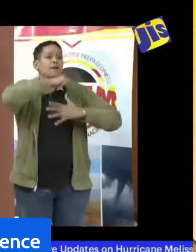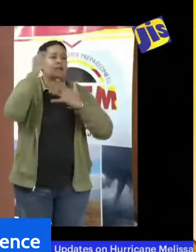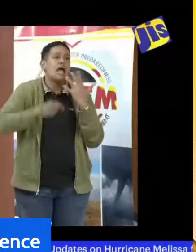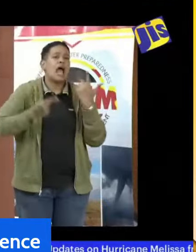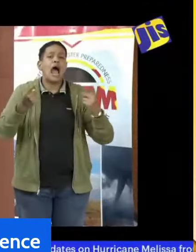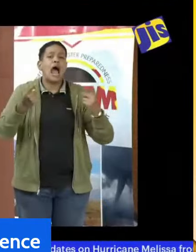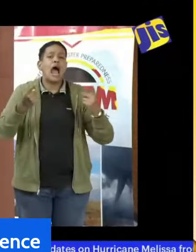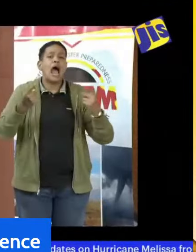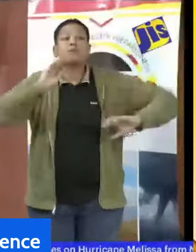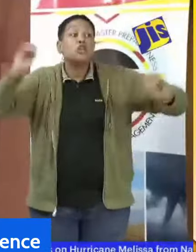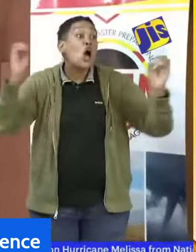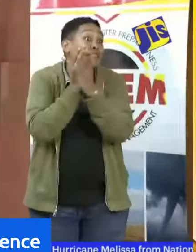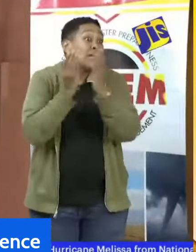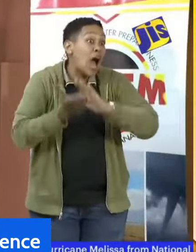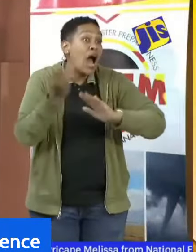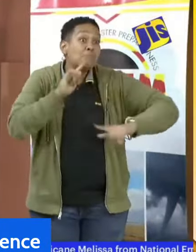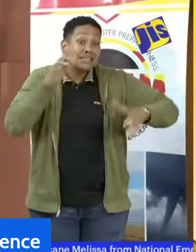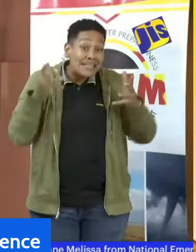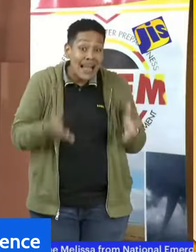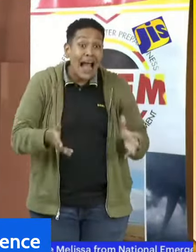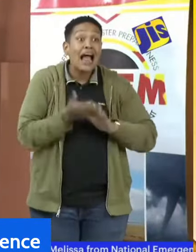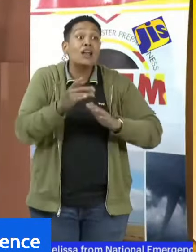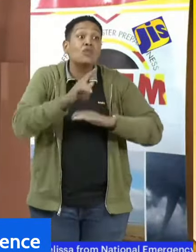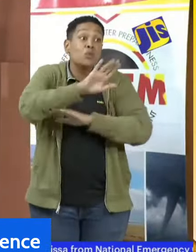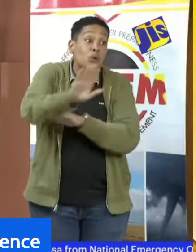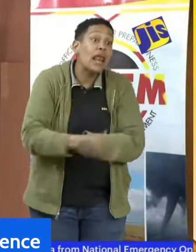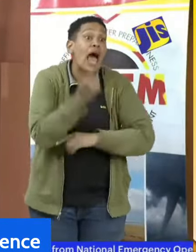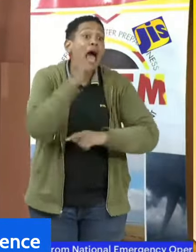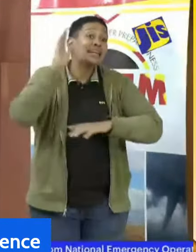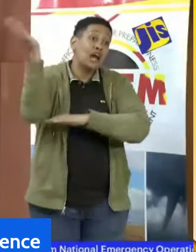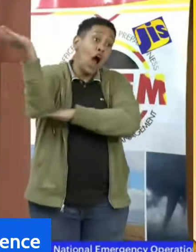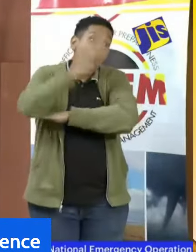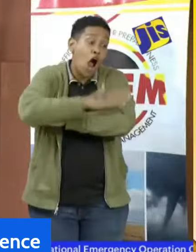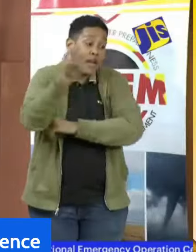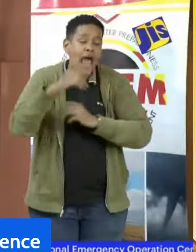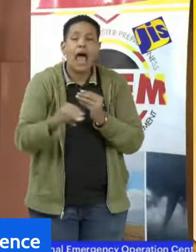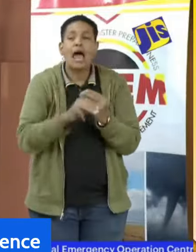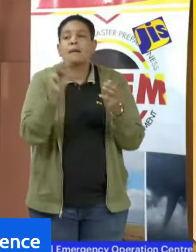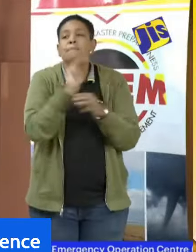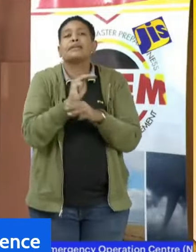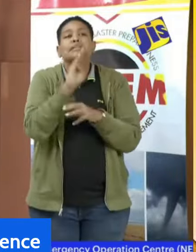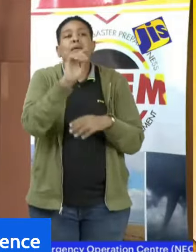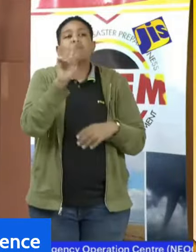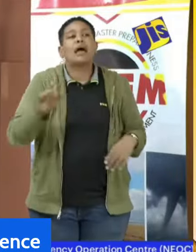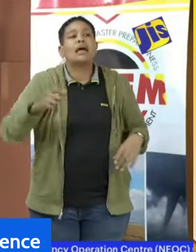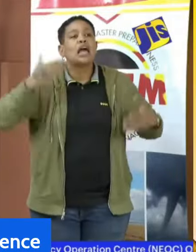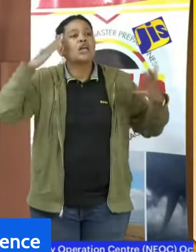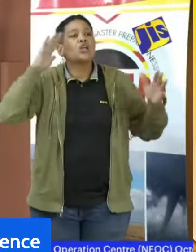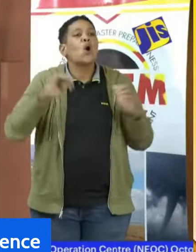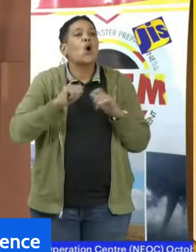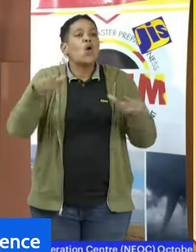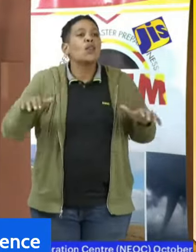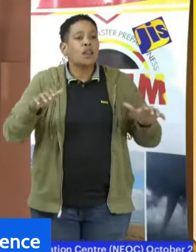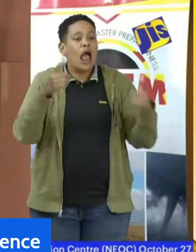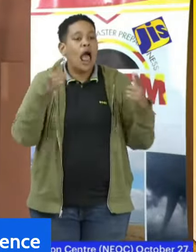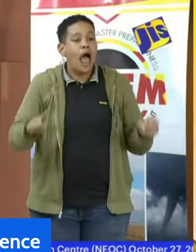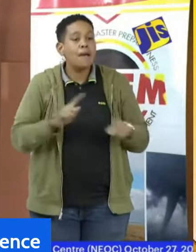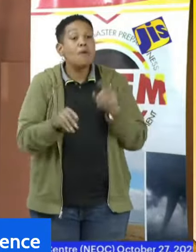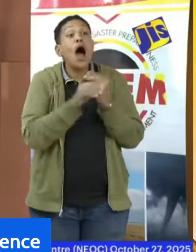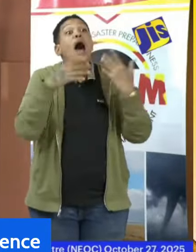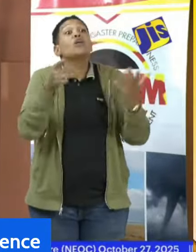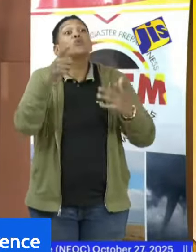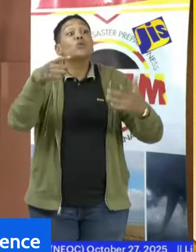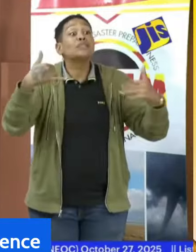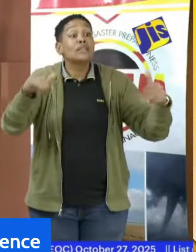is non-stop. He is here through the night, all through the day. Minister Mackenzie, I do not know how you do it, but